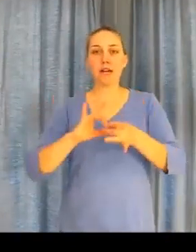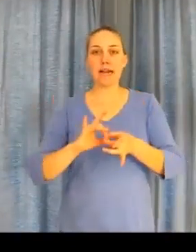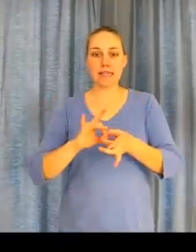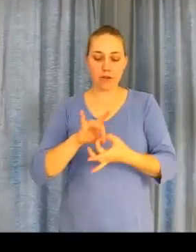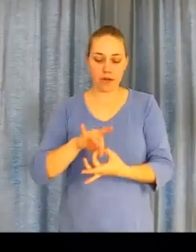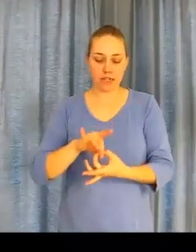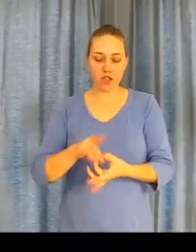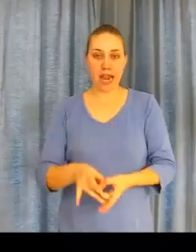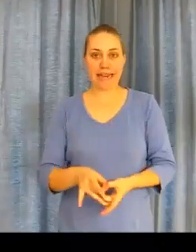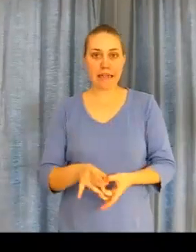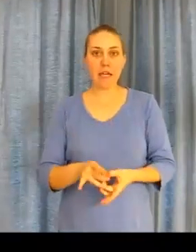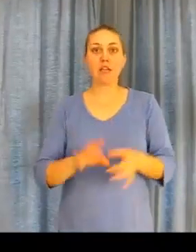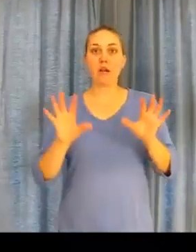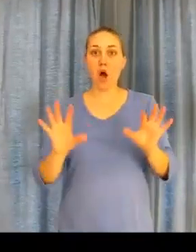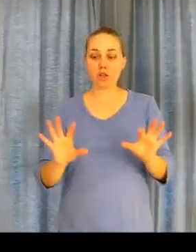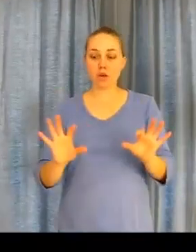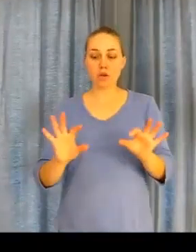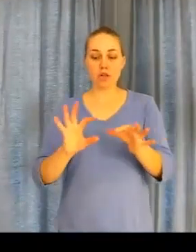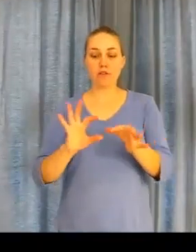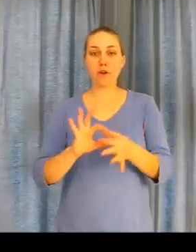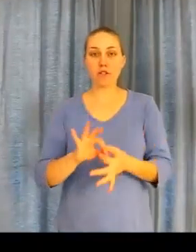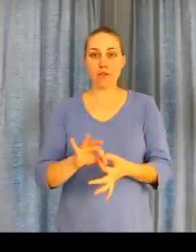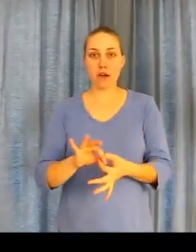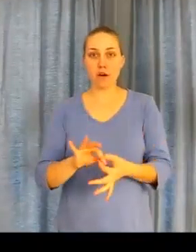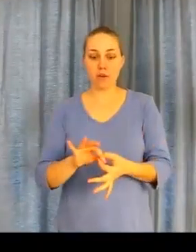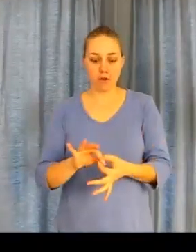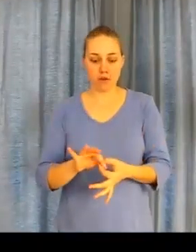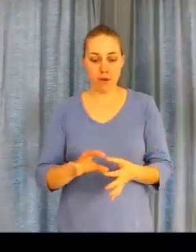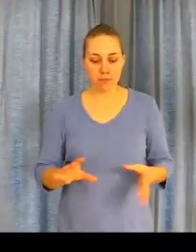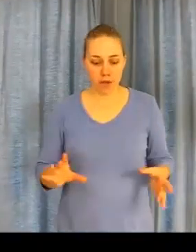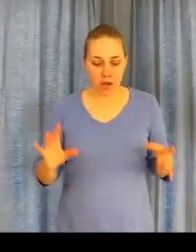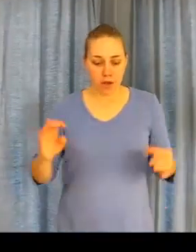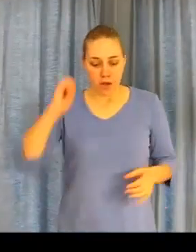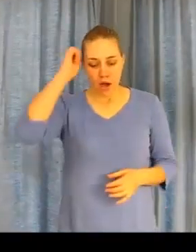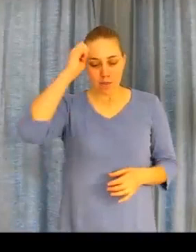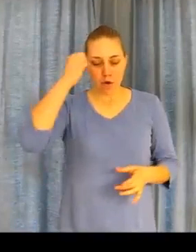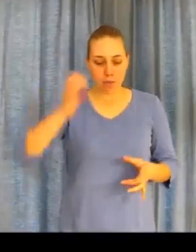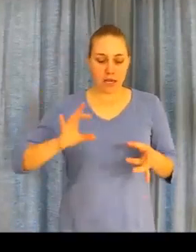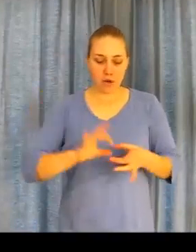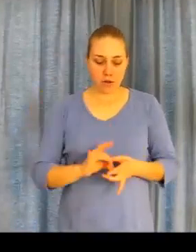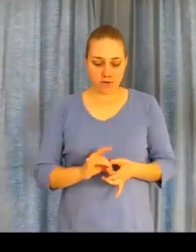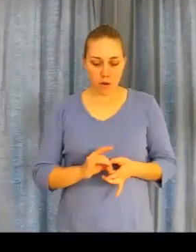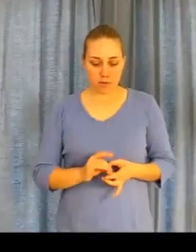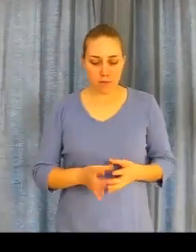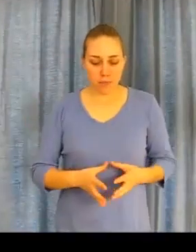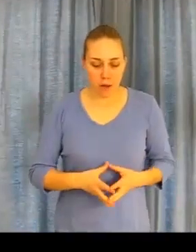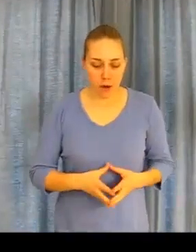connect together in a chain. You can also use your first finger with your thumb. European Union formed.